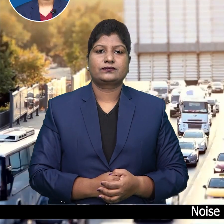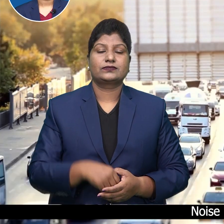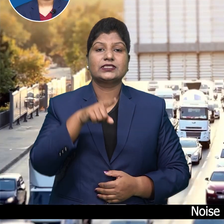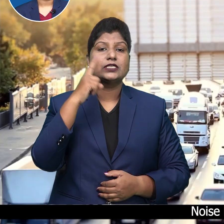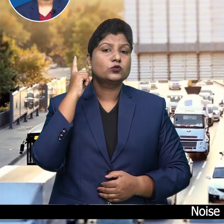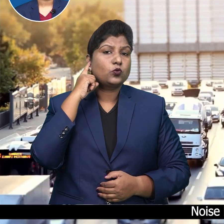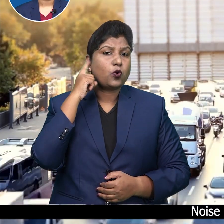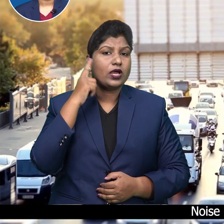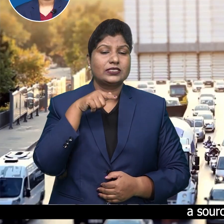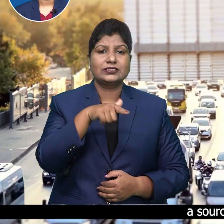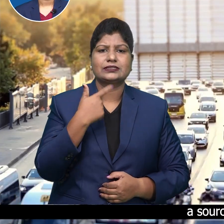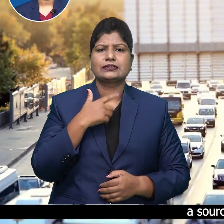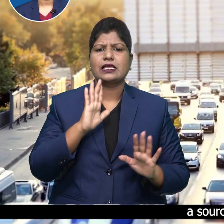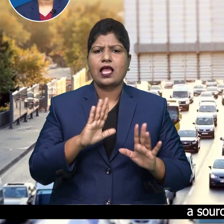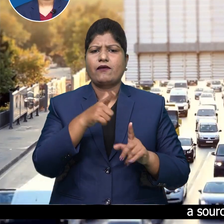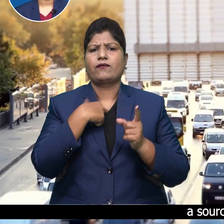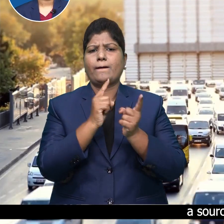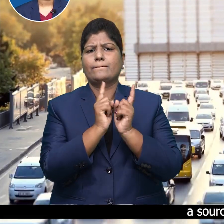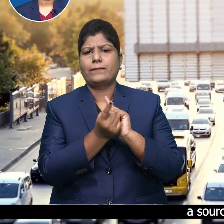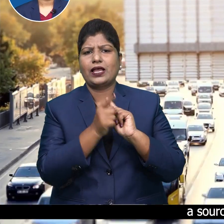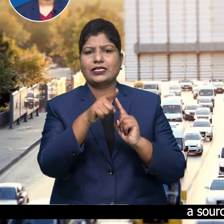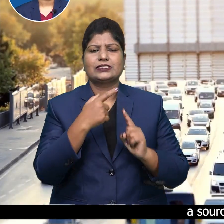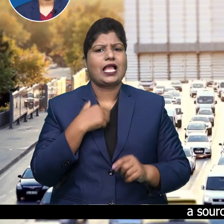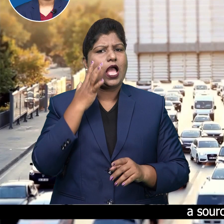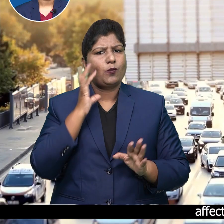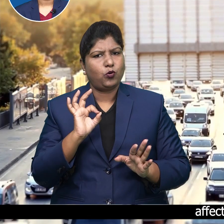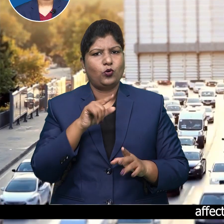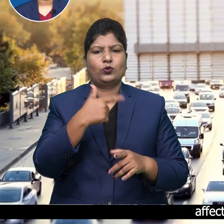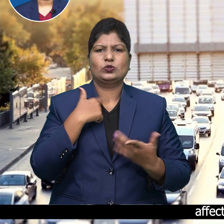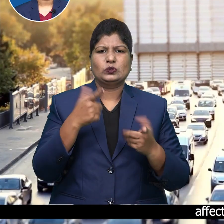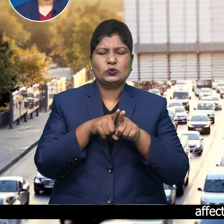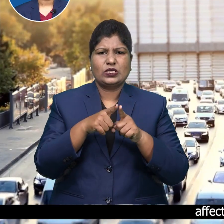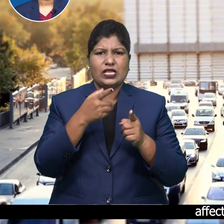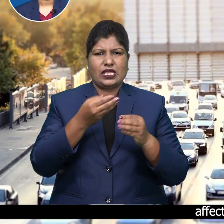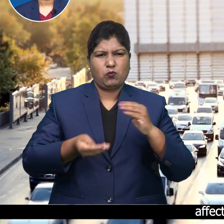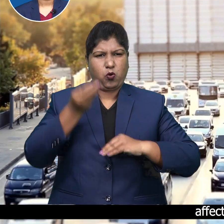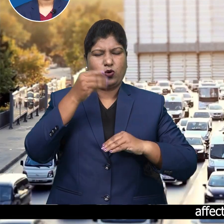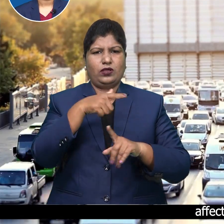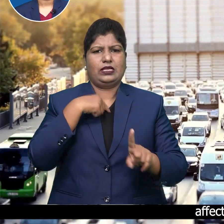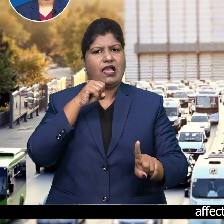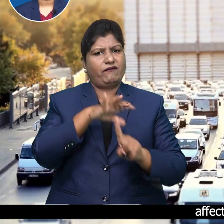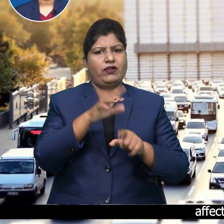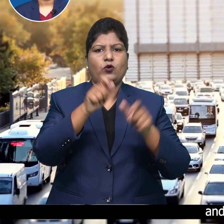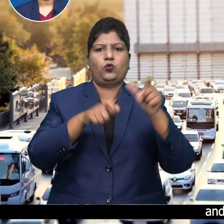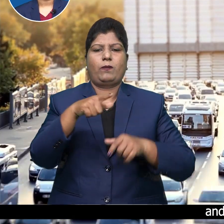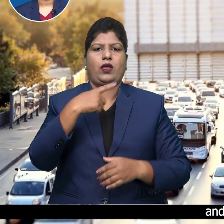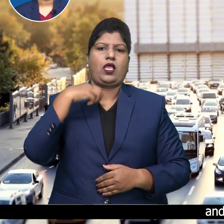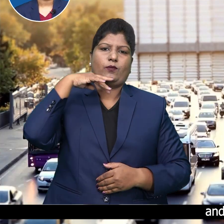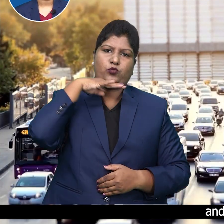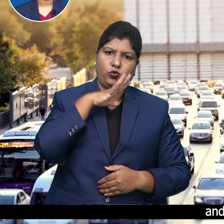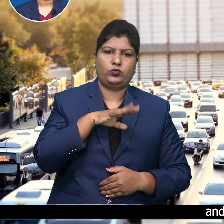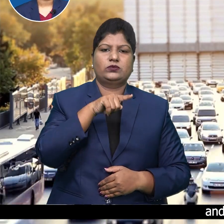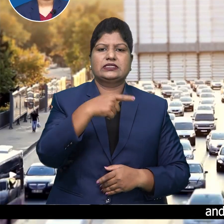Noise has become a source of pollution affecting humans